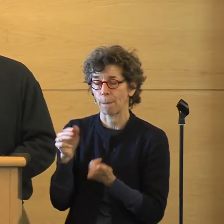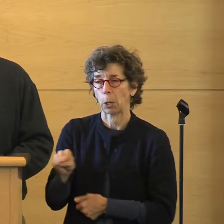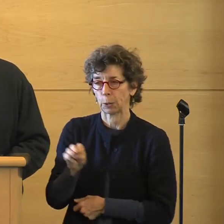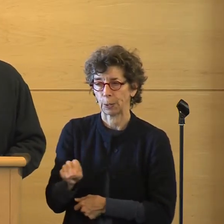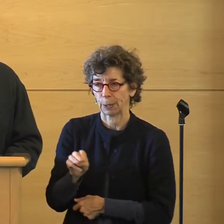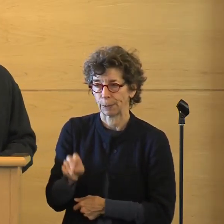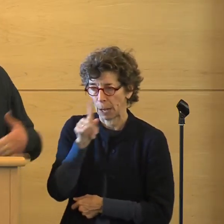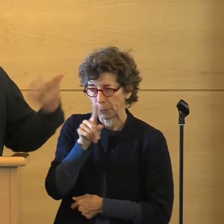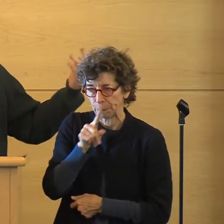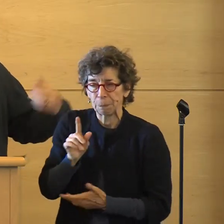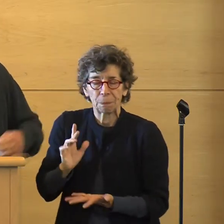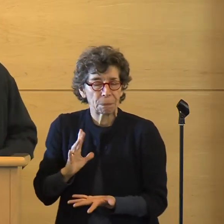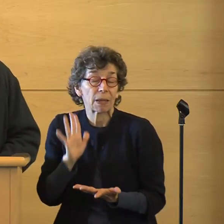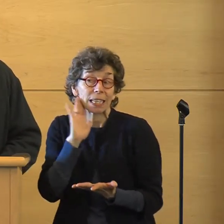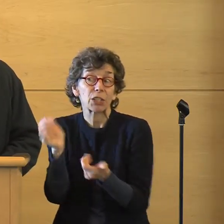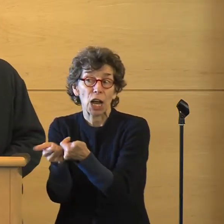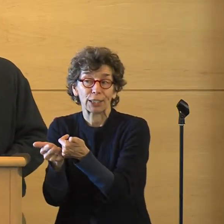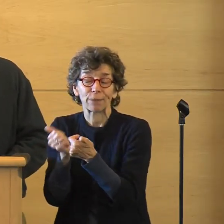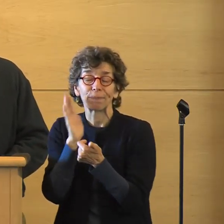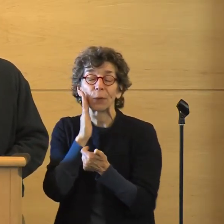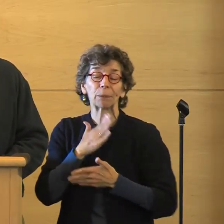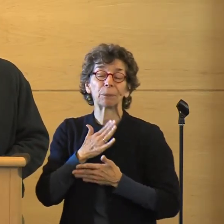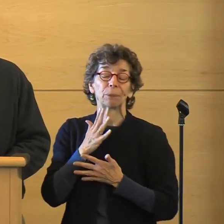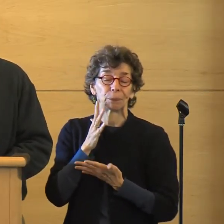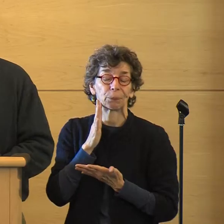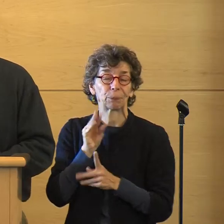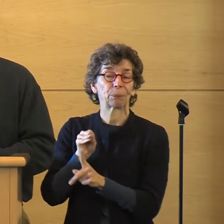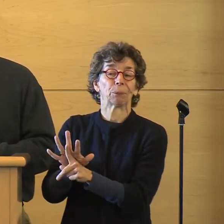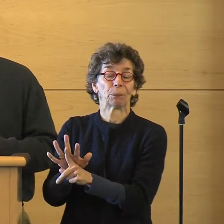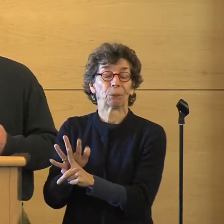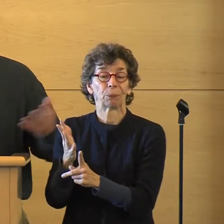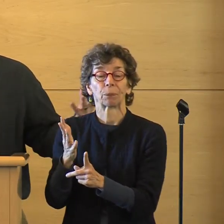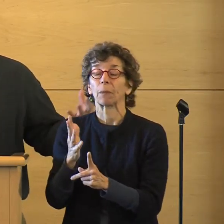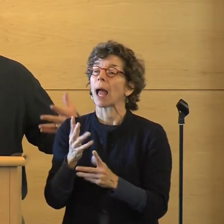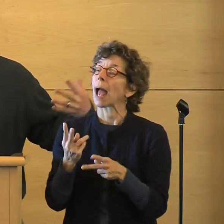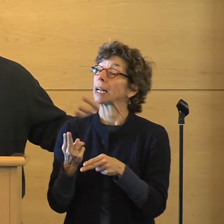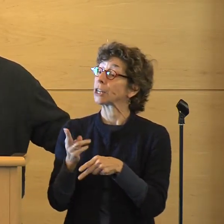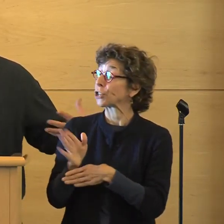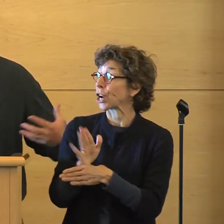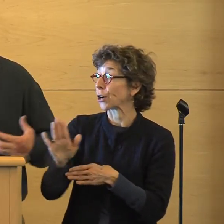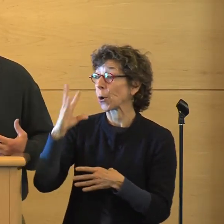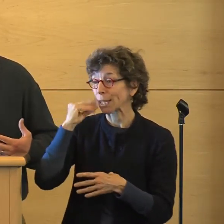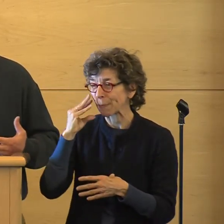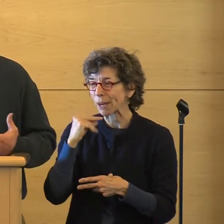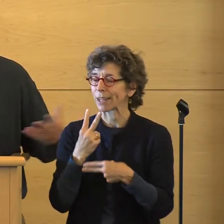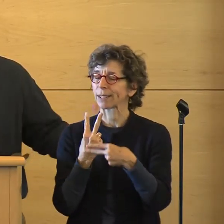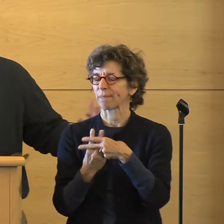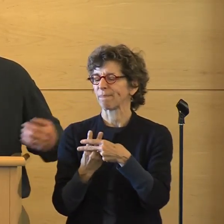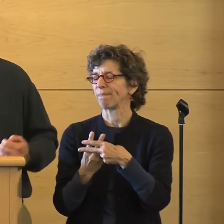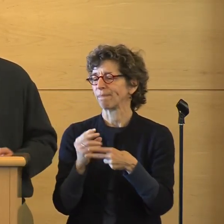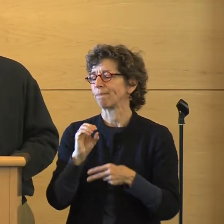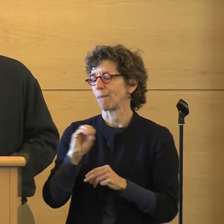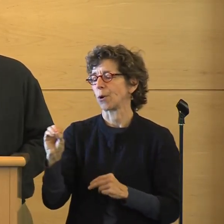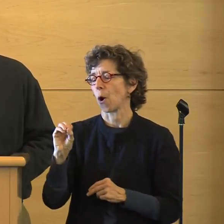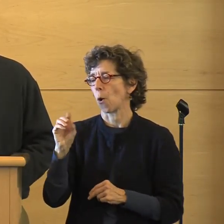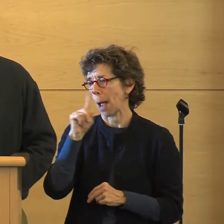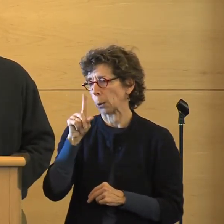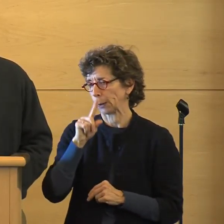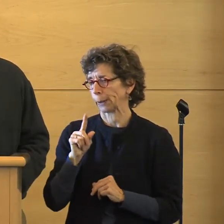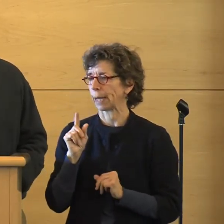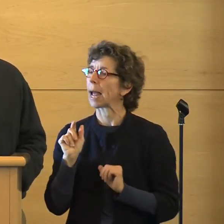of tracking where you are as you tab through the page, then that's going to be really not usable for